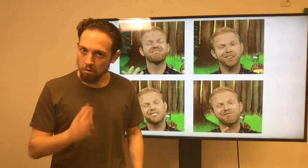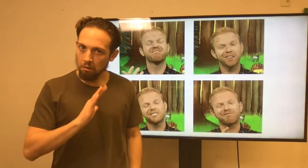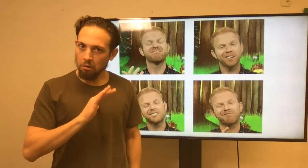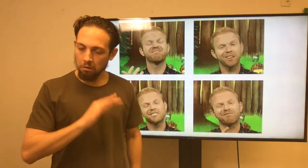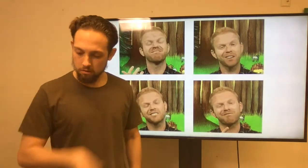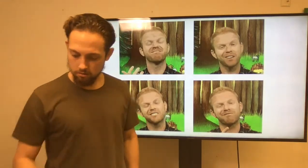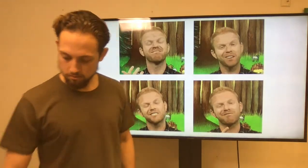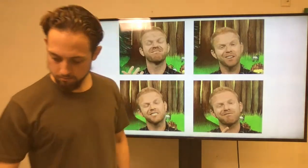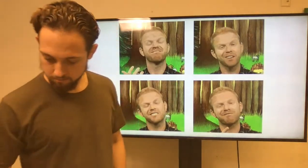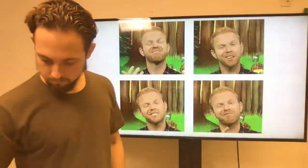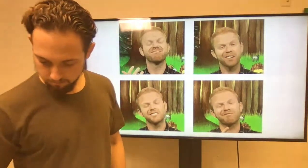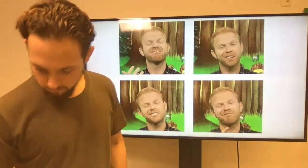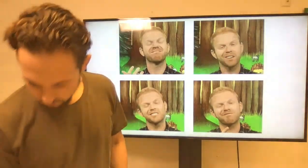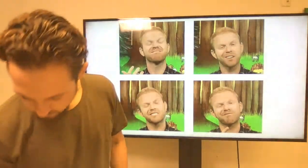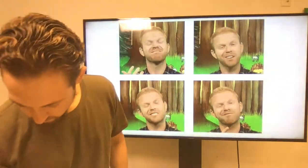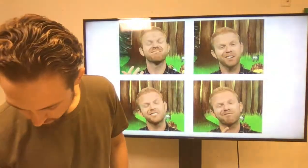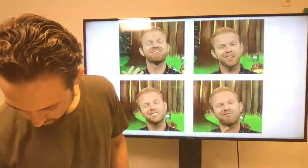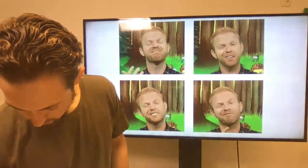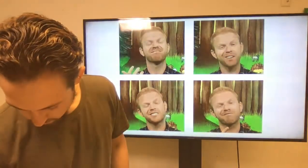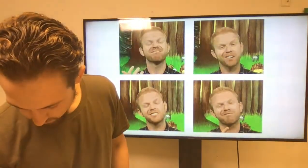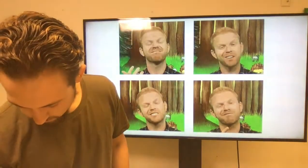Again, this indicates the length of time.